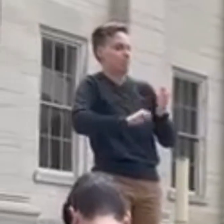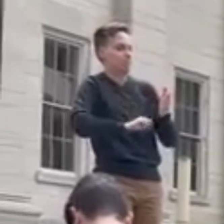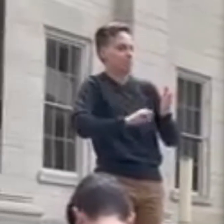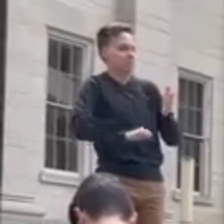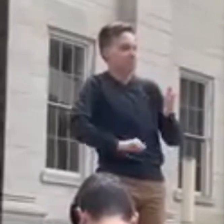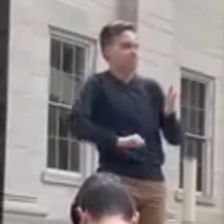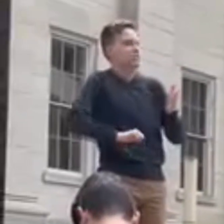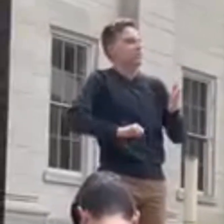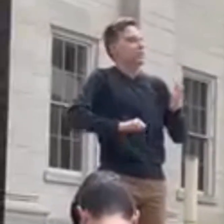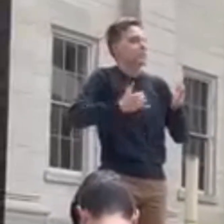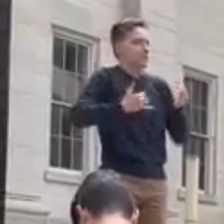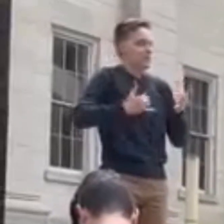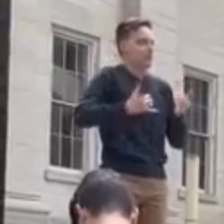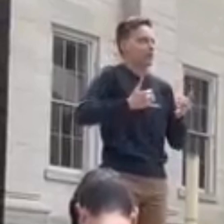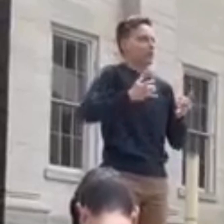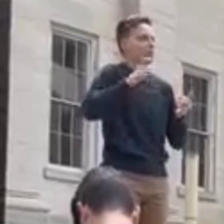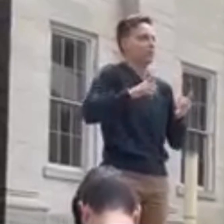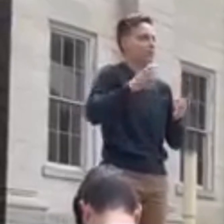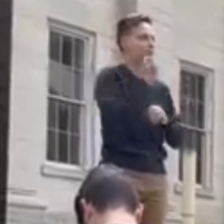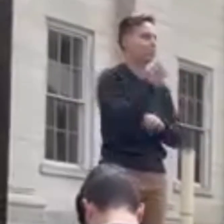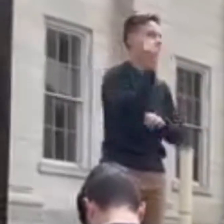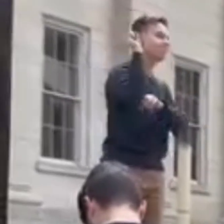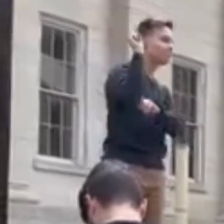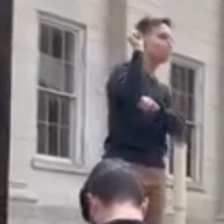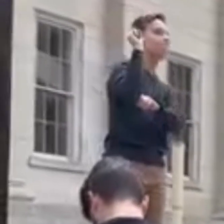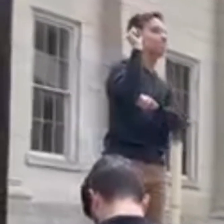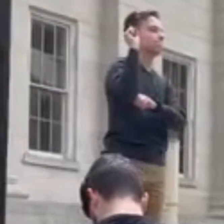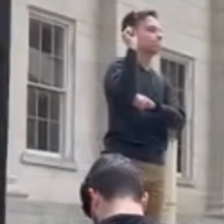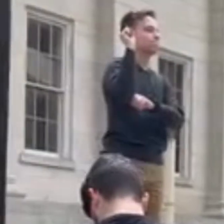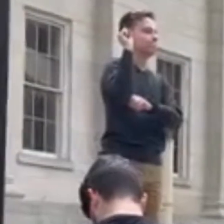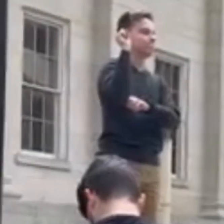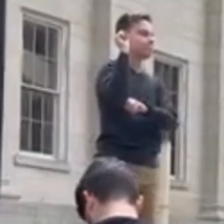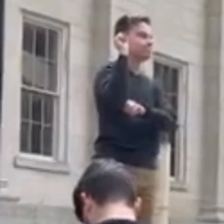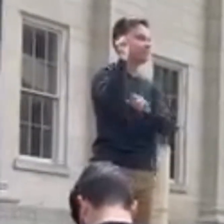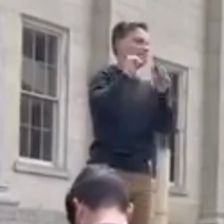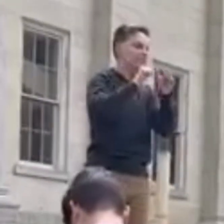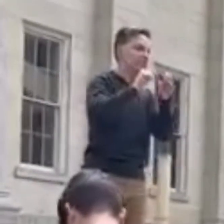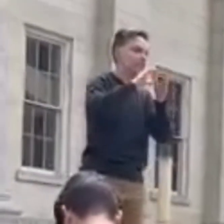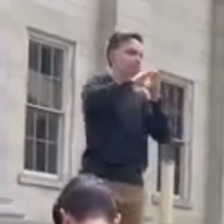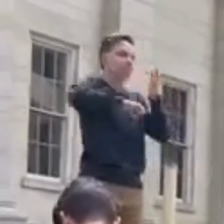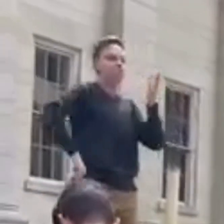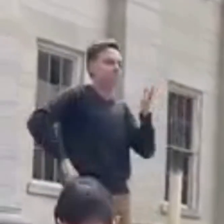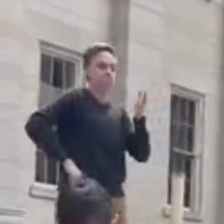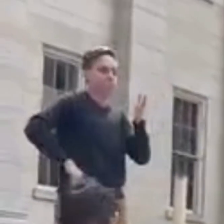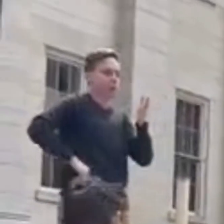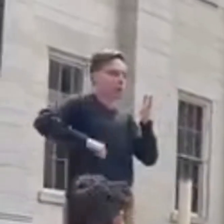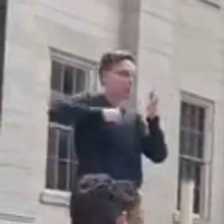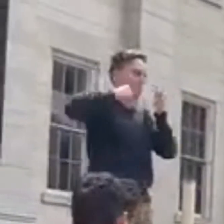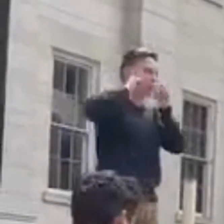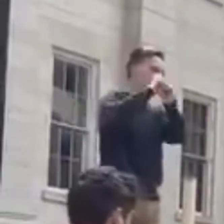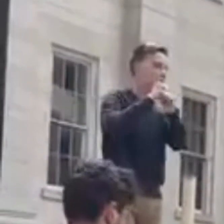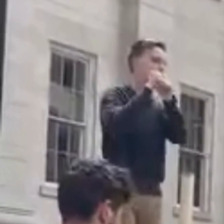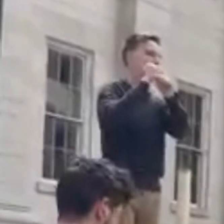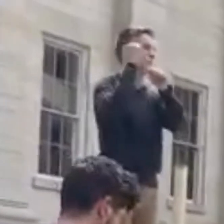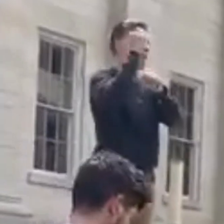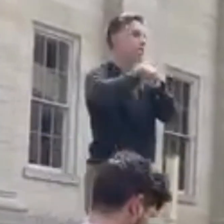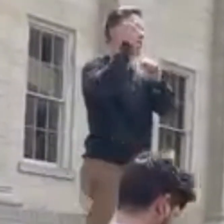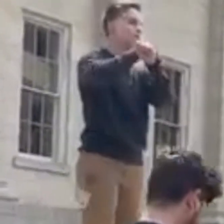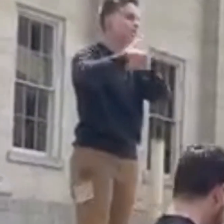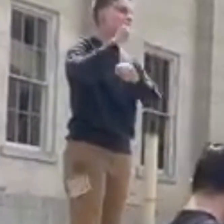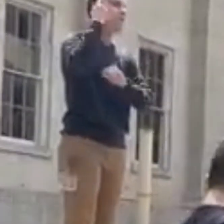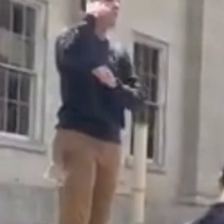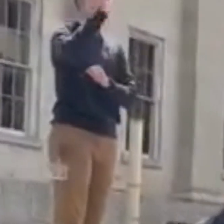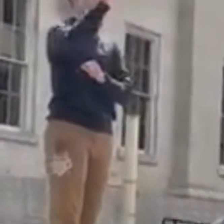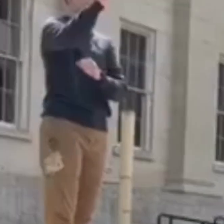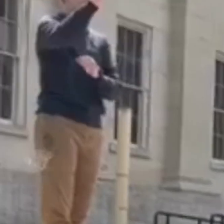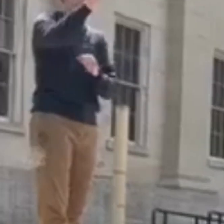Now we have to be the wall that says it doesn't go any further, and we're going to keep pushing. And there's going to be this